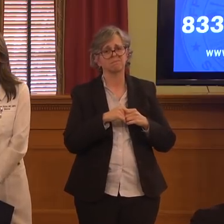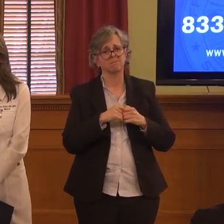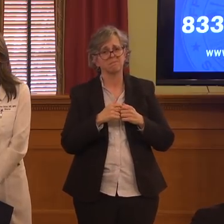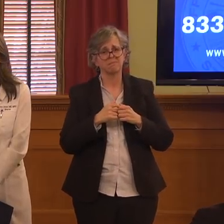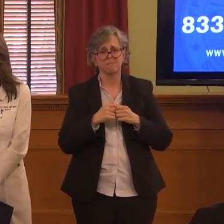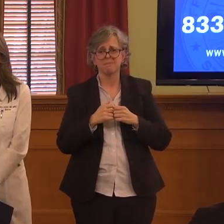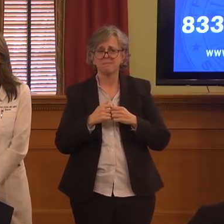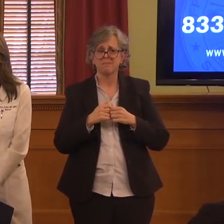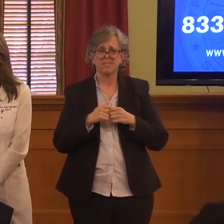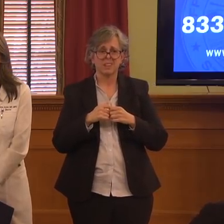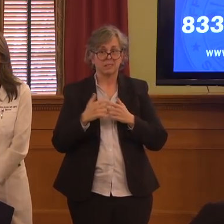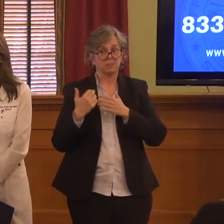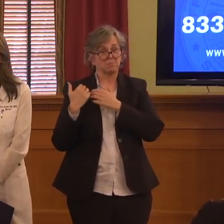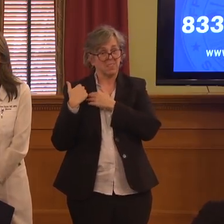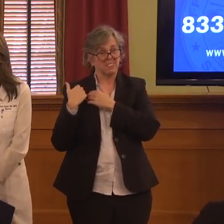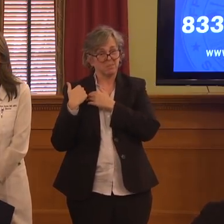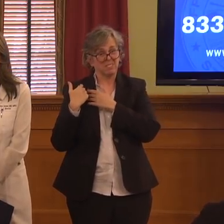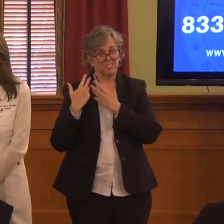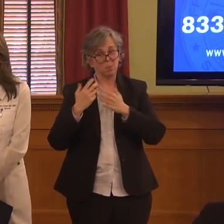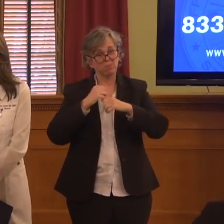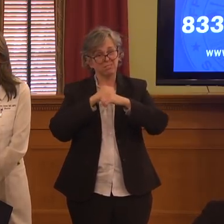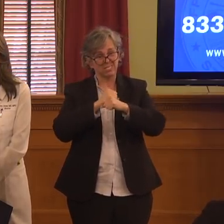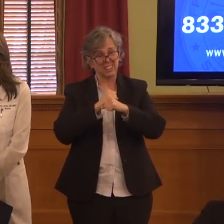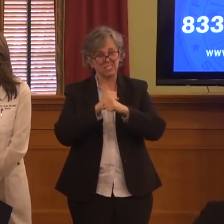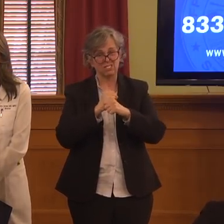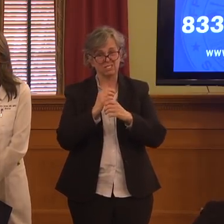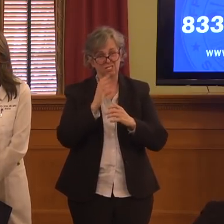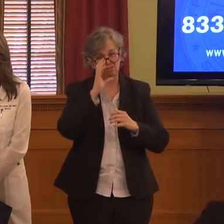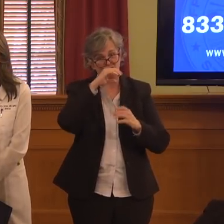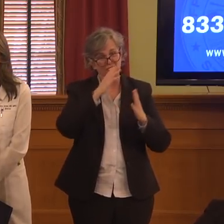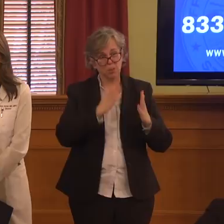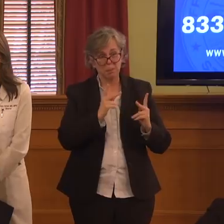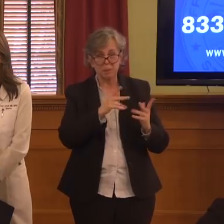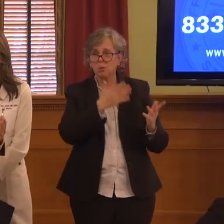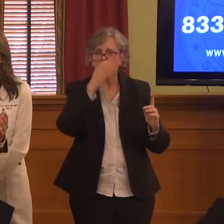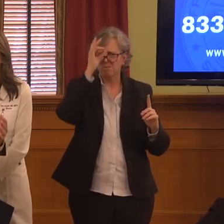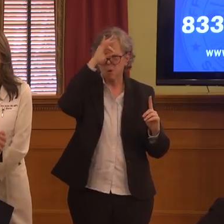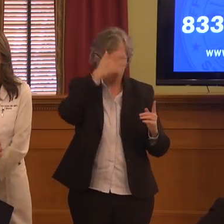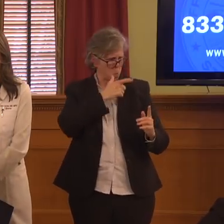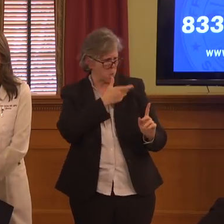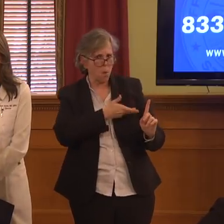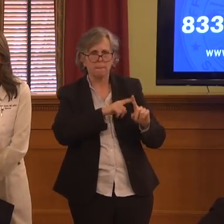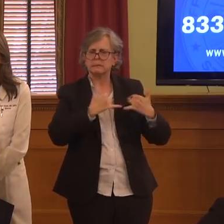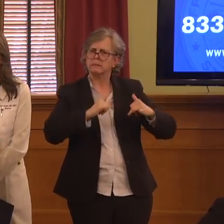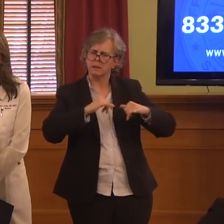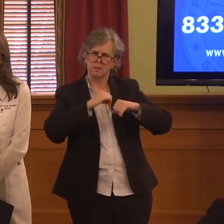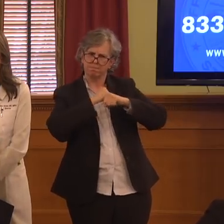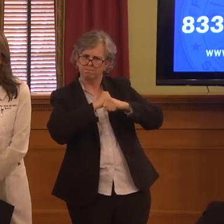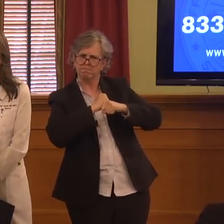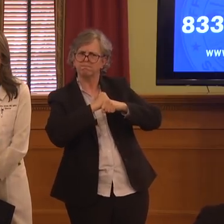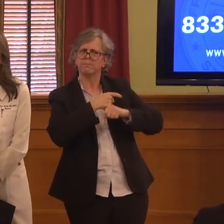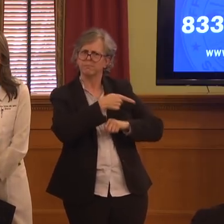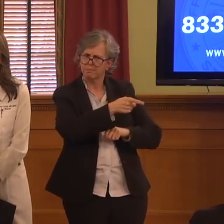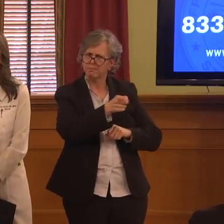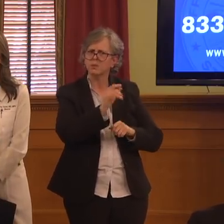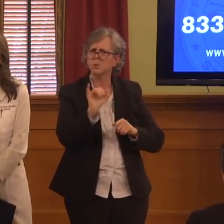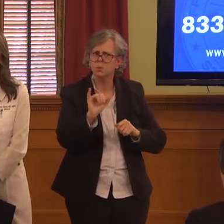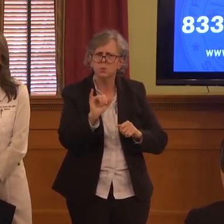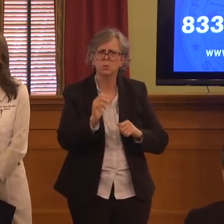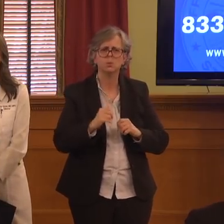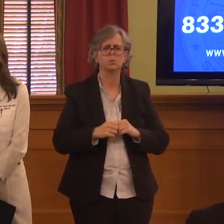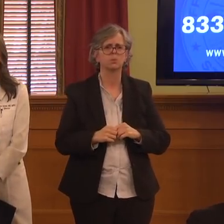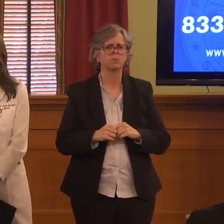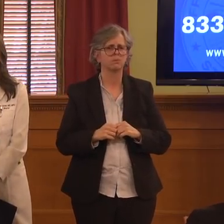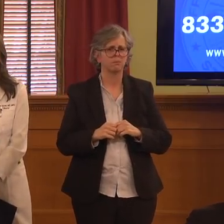protect total strangers. For example, order does not cover this, but we would